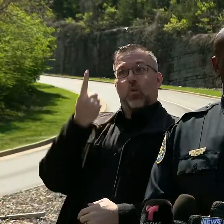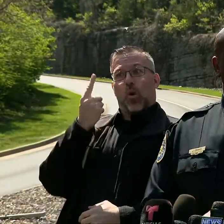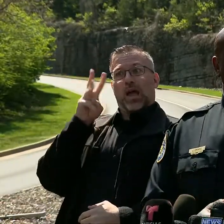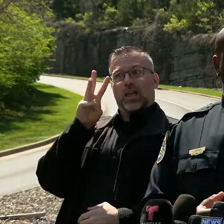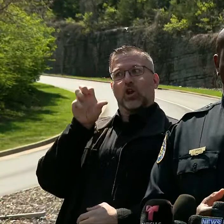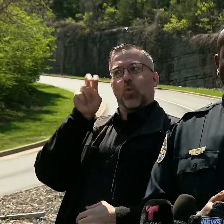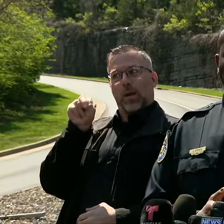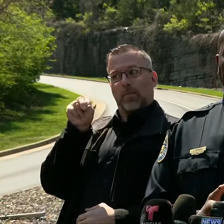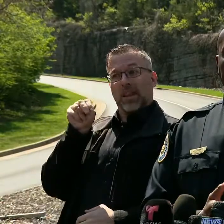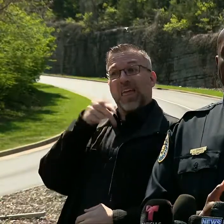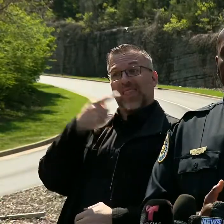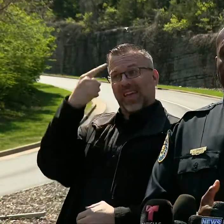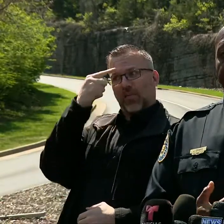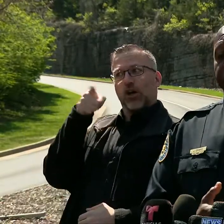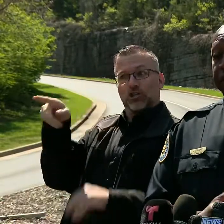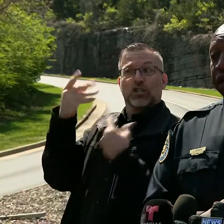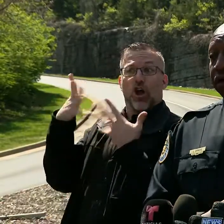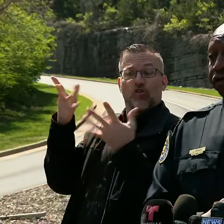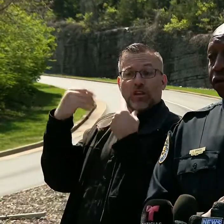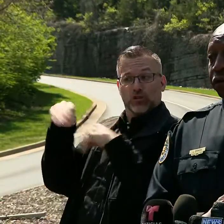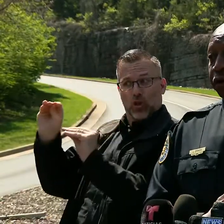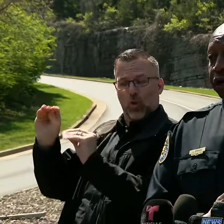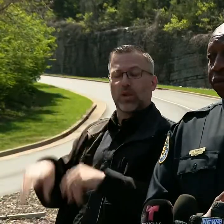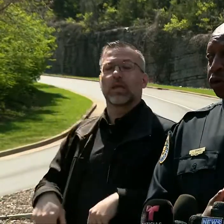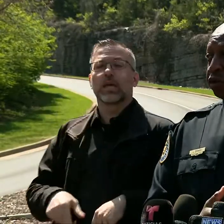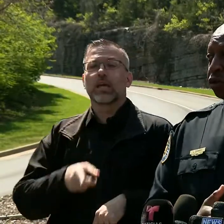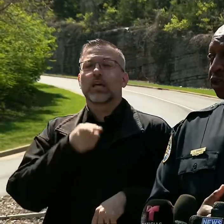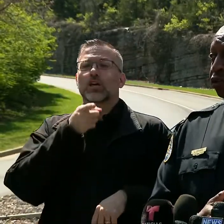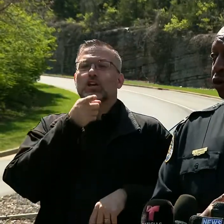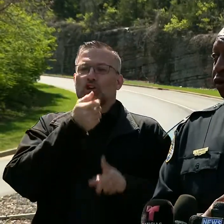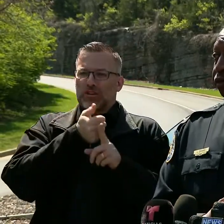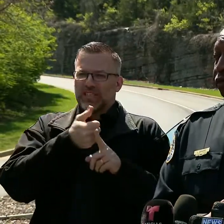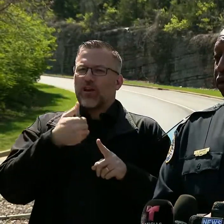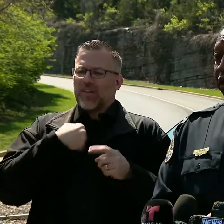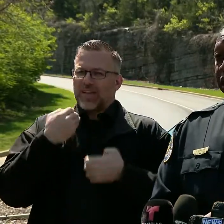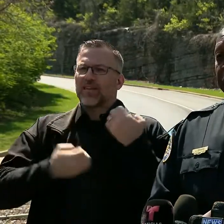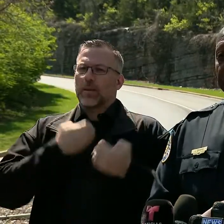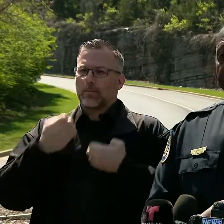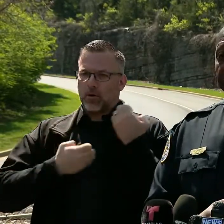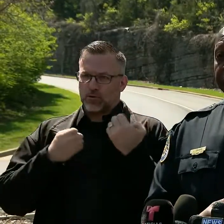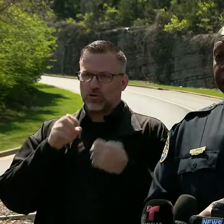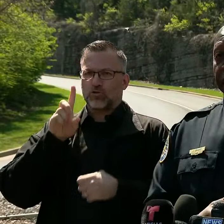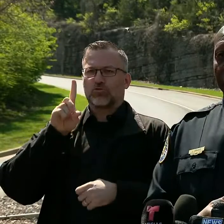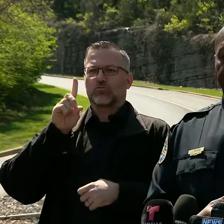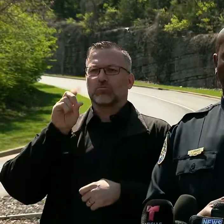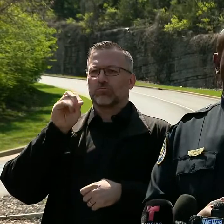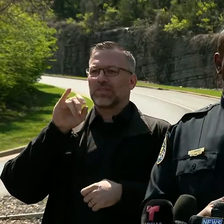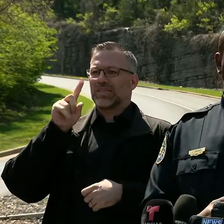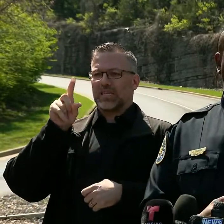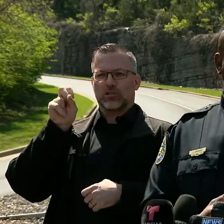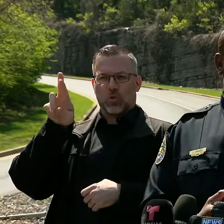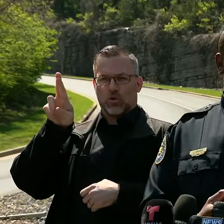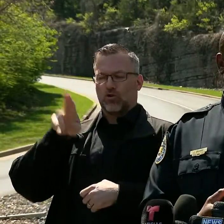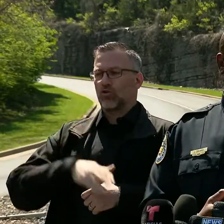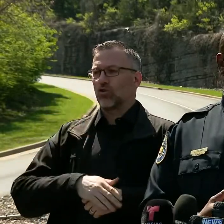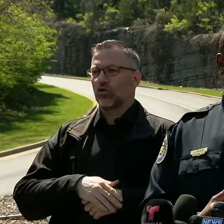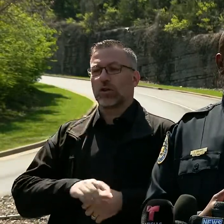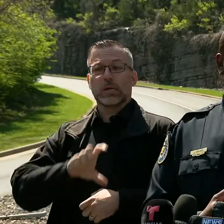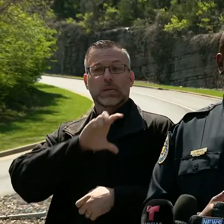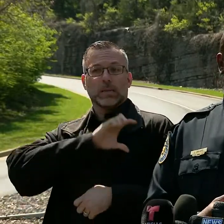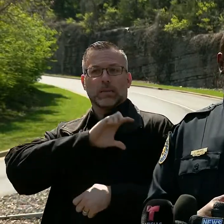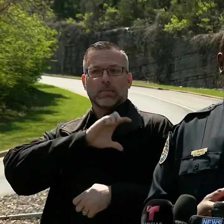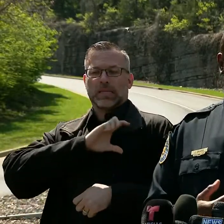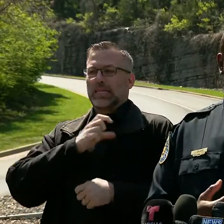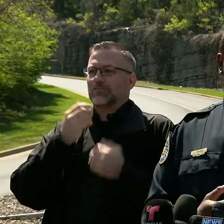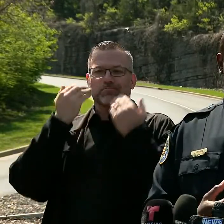it. She was under care, doctor's care, for an emotional disorder. Law enforcement knew nothing about the